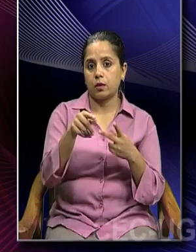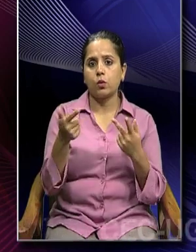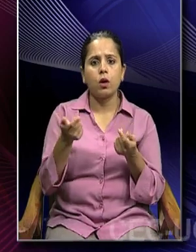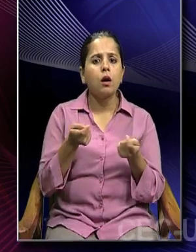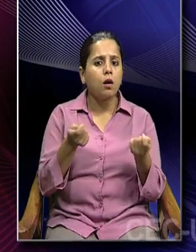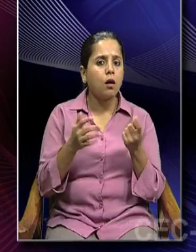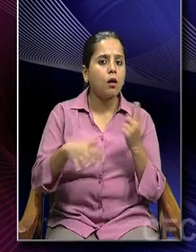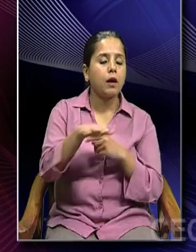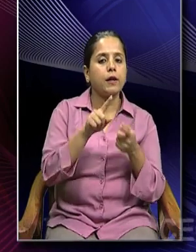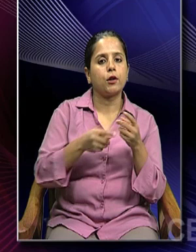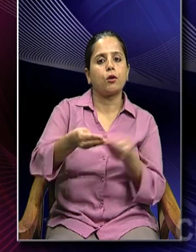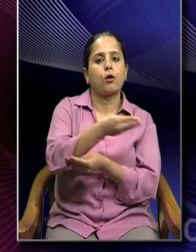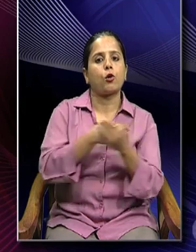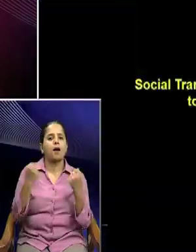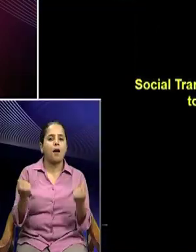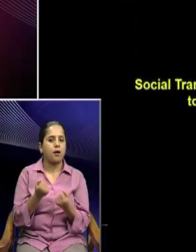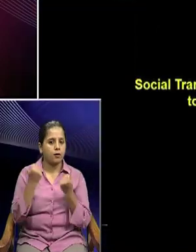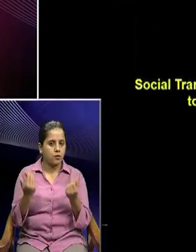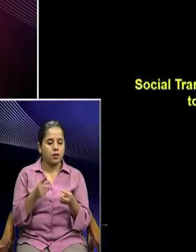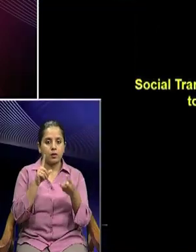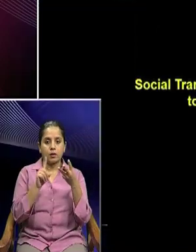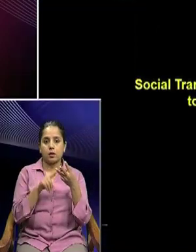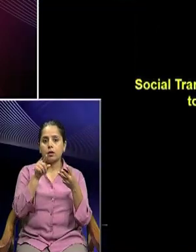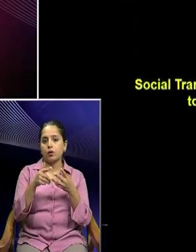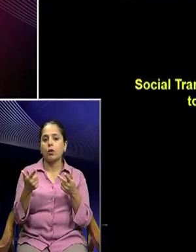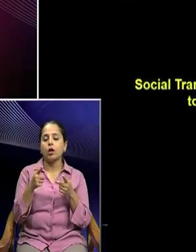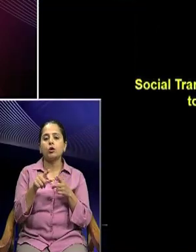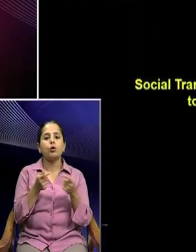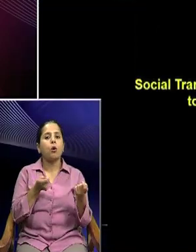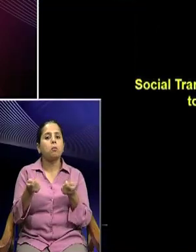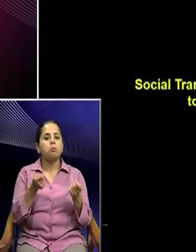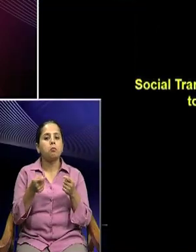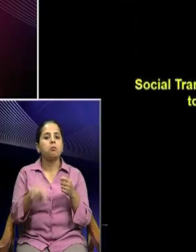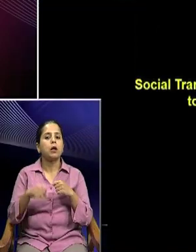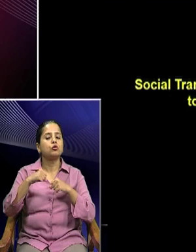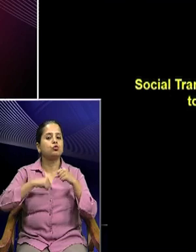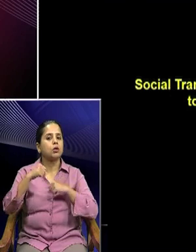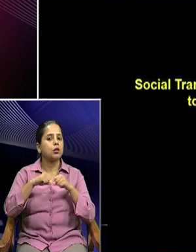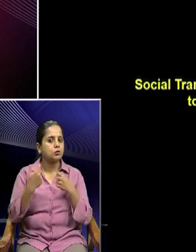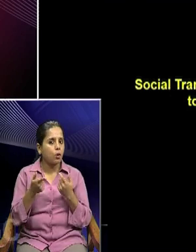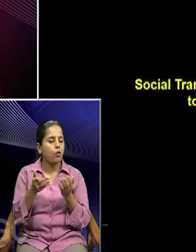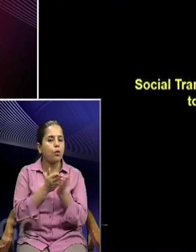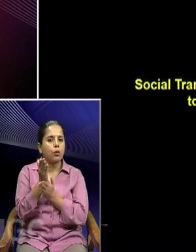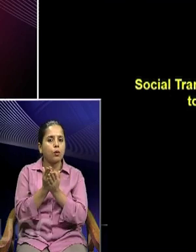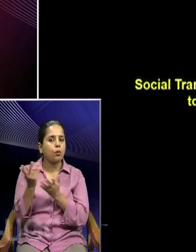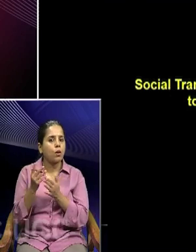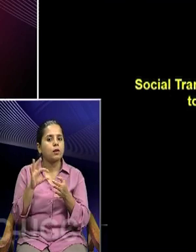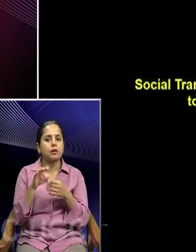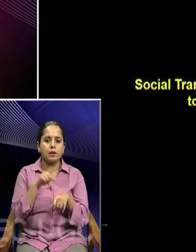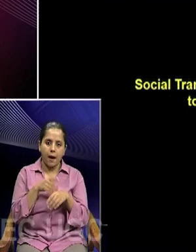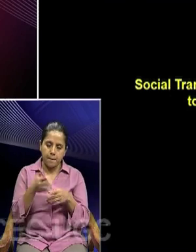dominant economic activity, and third is, what is the dominant organizational structure or form in that specific era.